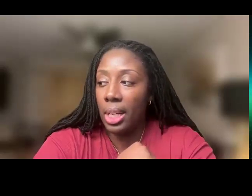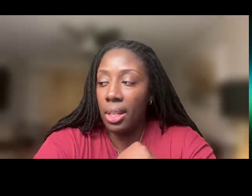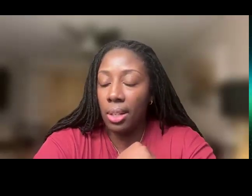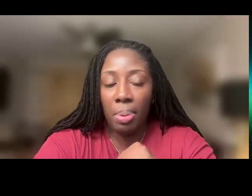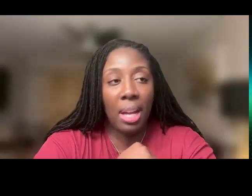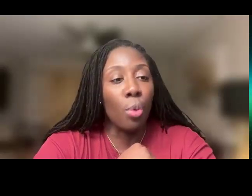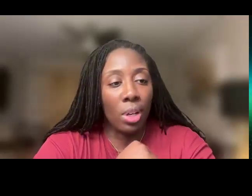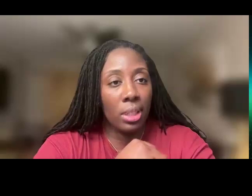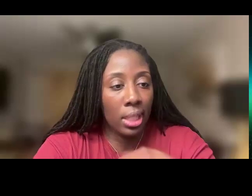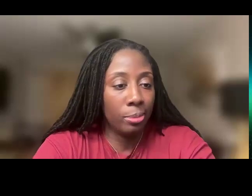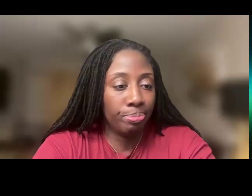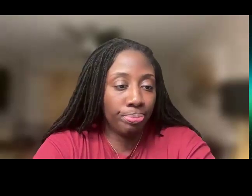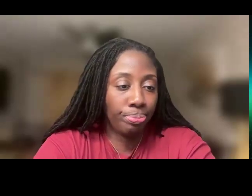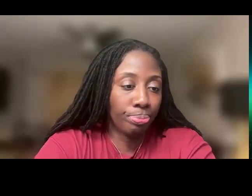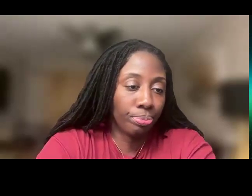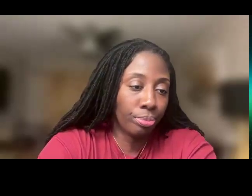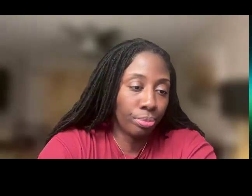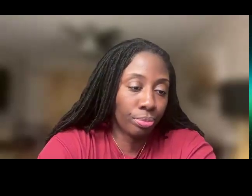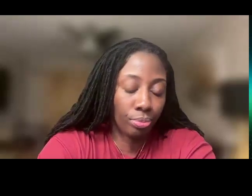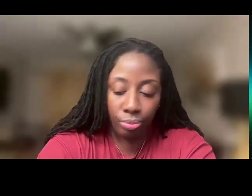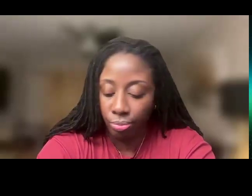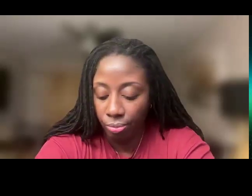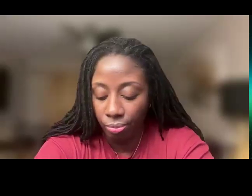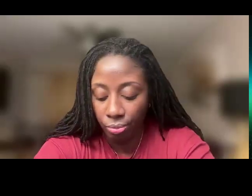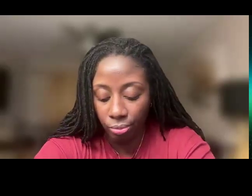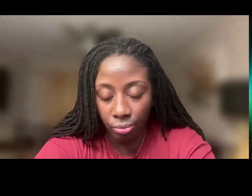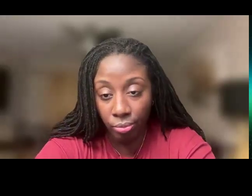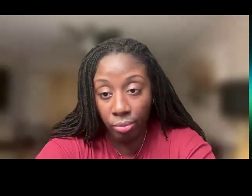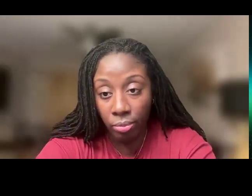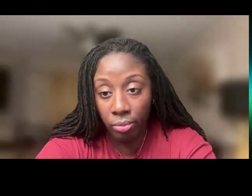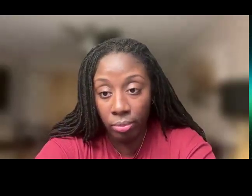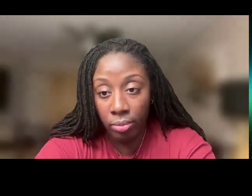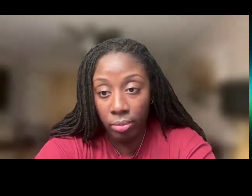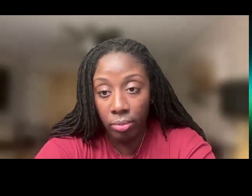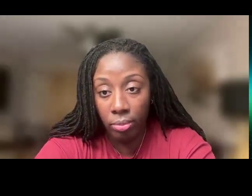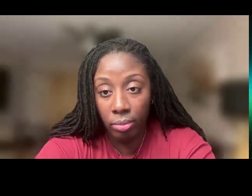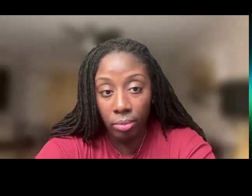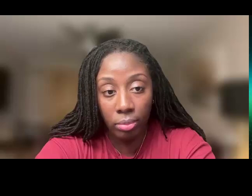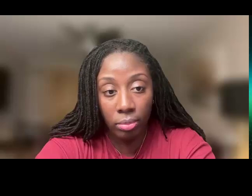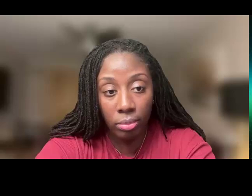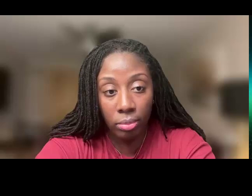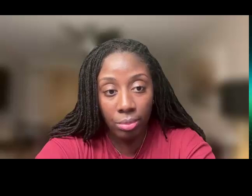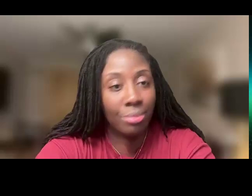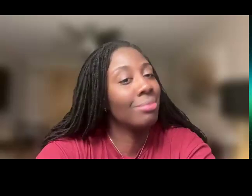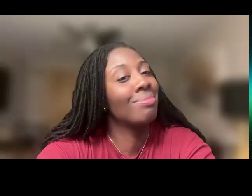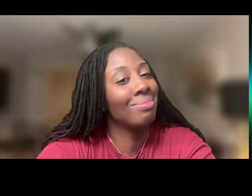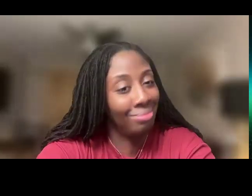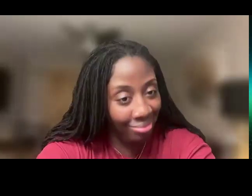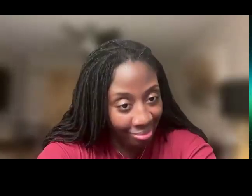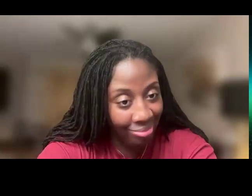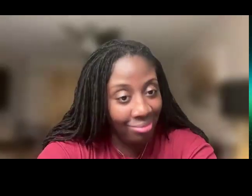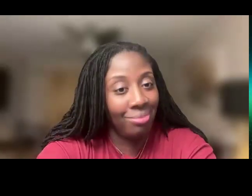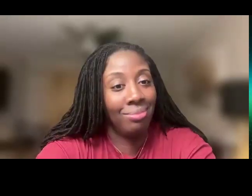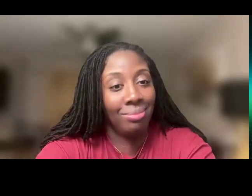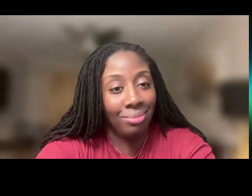up, paying for it in the end. Yeah, yeah. Well, I mean, it goes back to that Amazon example too.